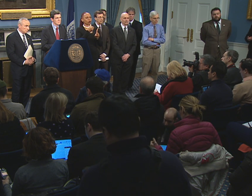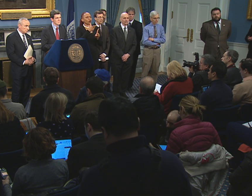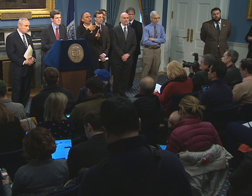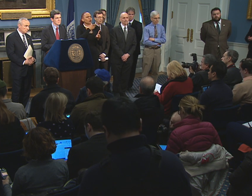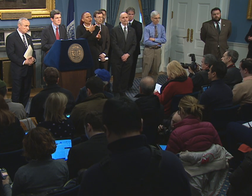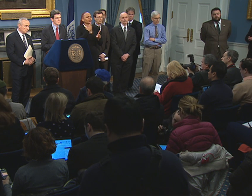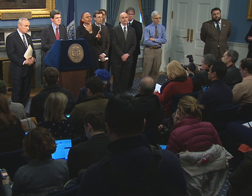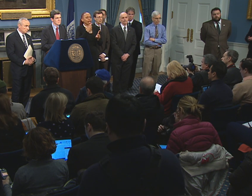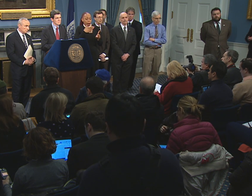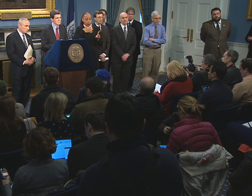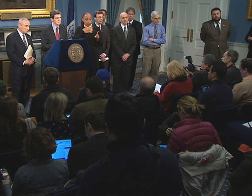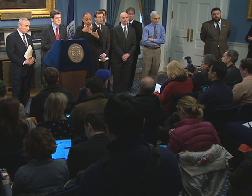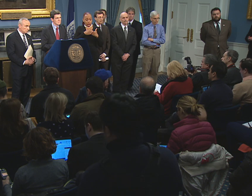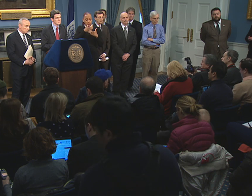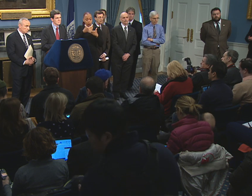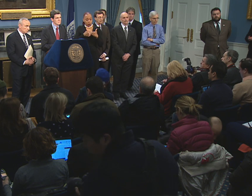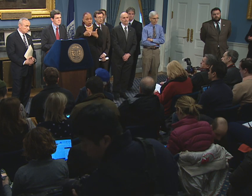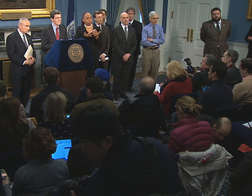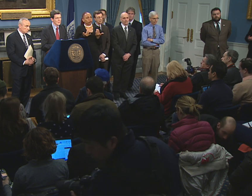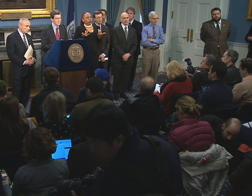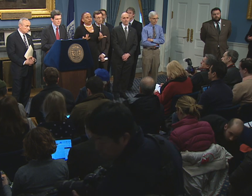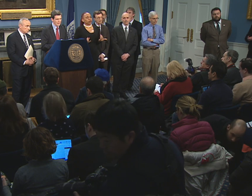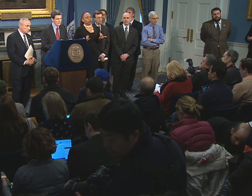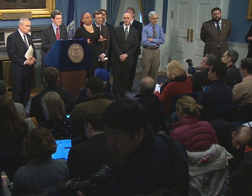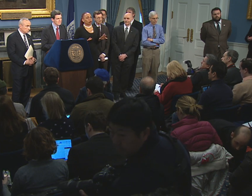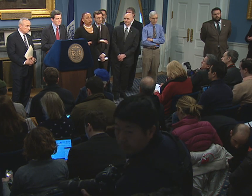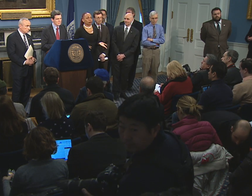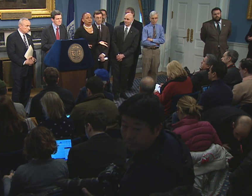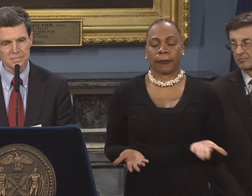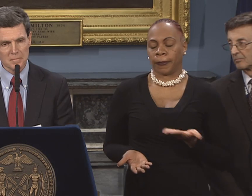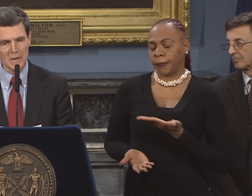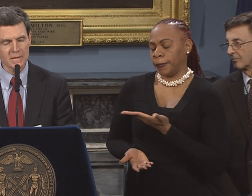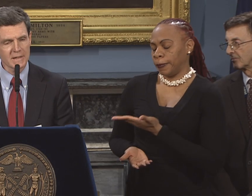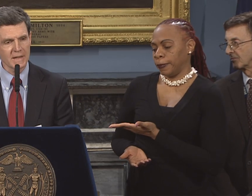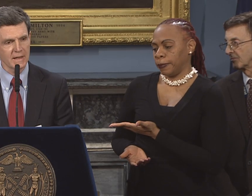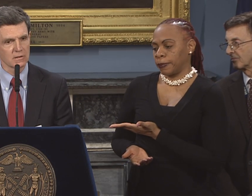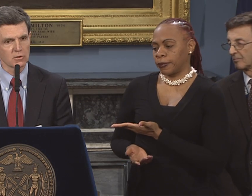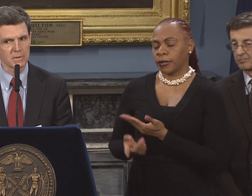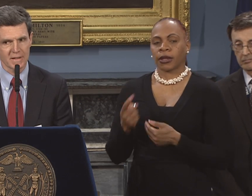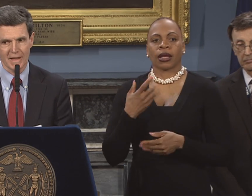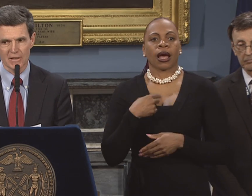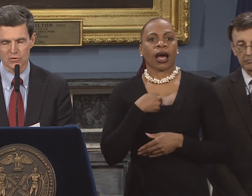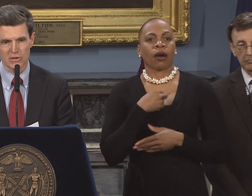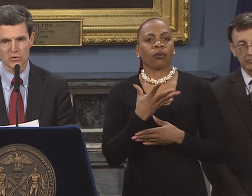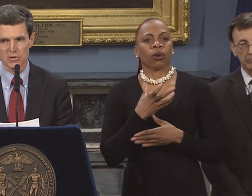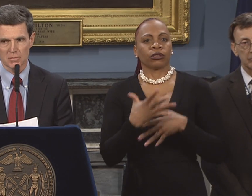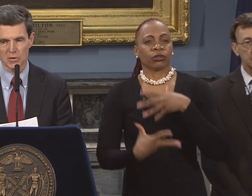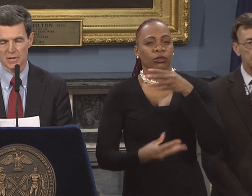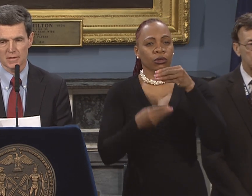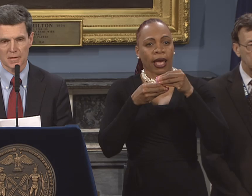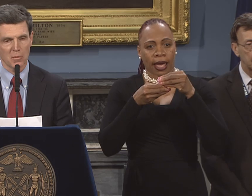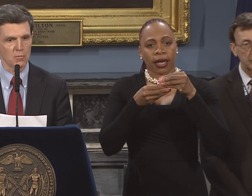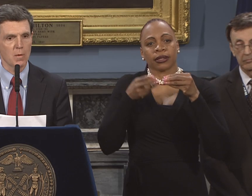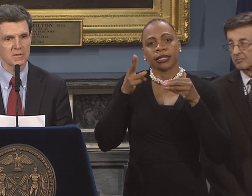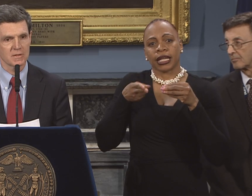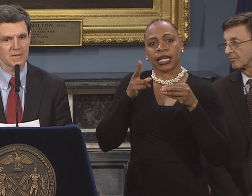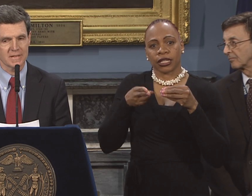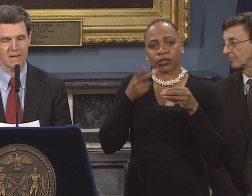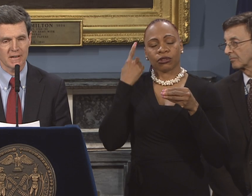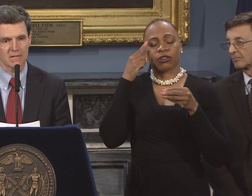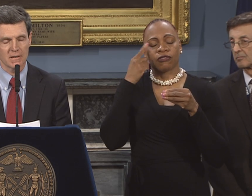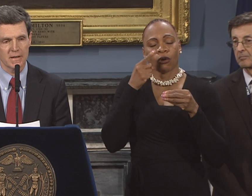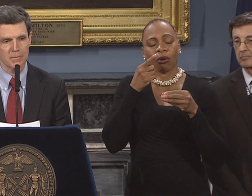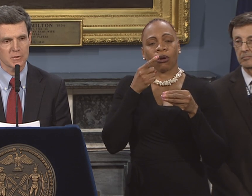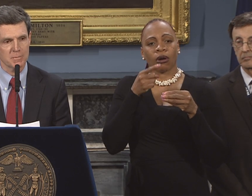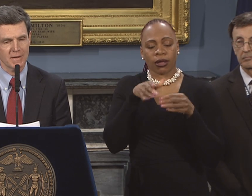happen in my neighborhood today? Yeah, I'd like to add a little bit to that history, just to put the performance of